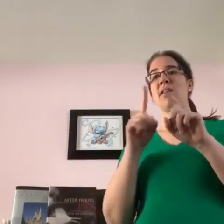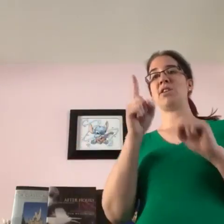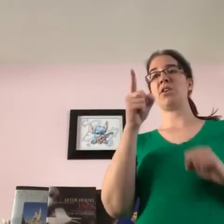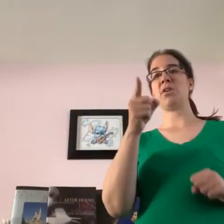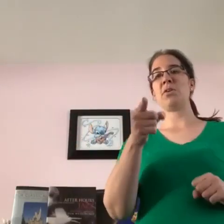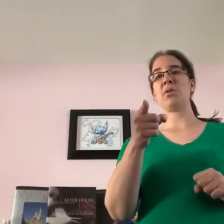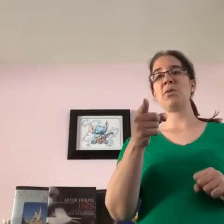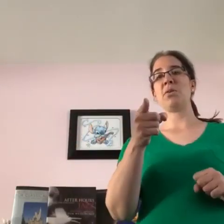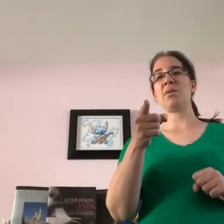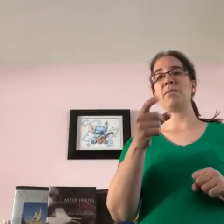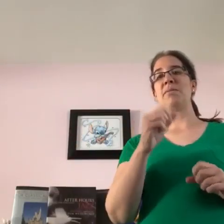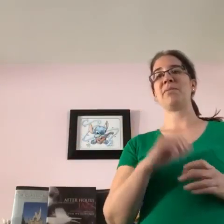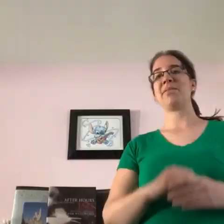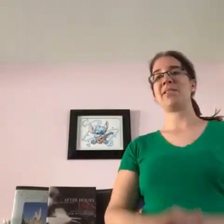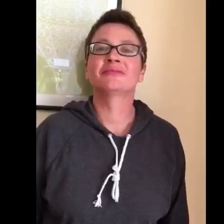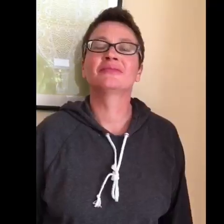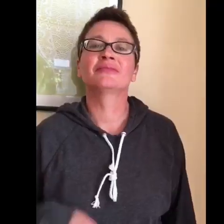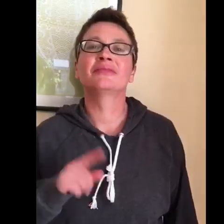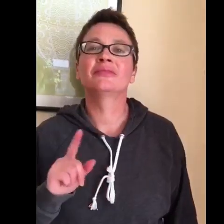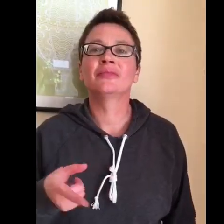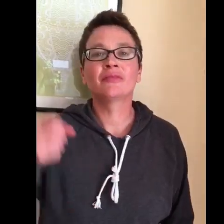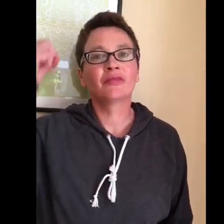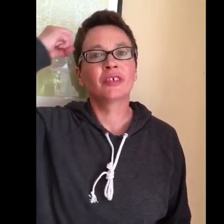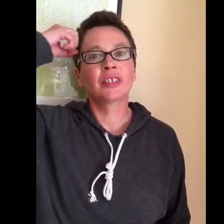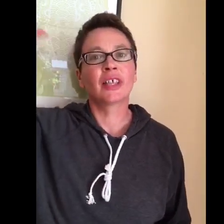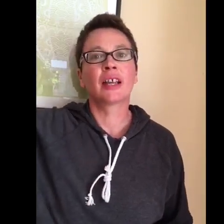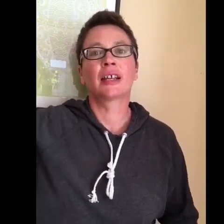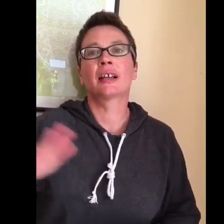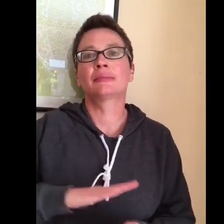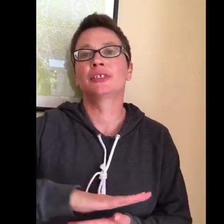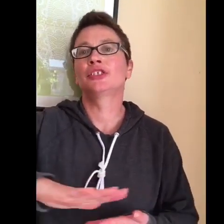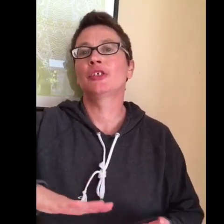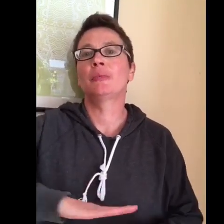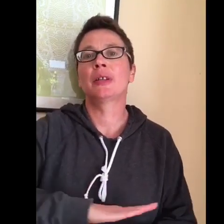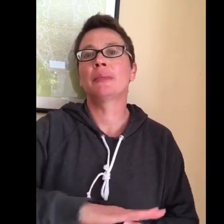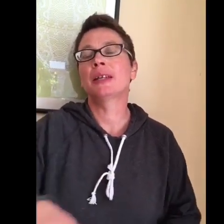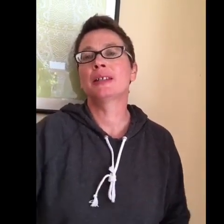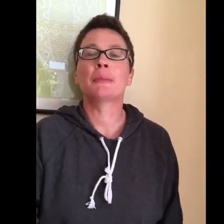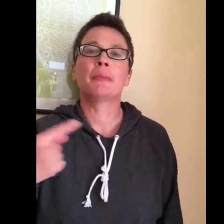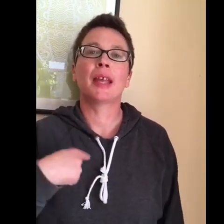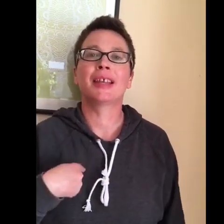beside you. And if you ever forget how much you really mean to me,